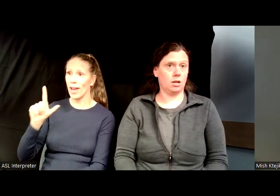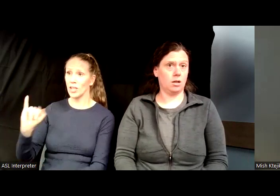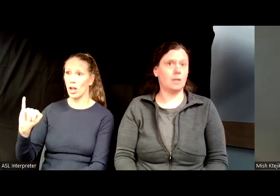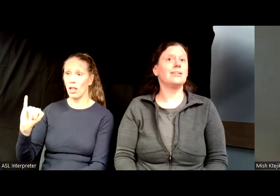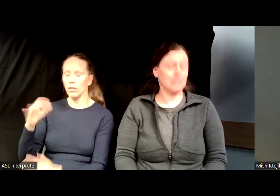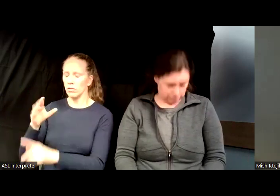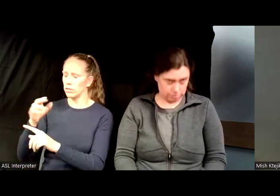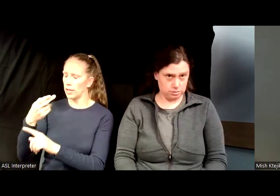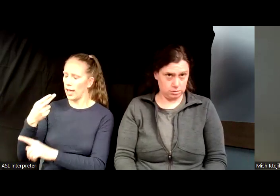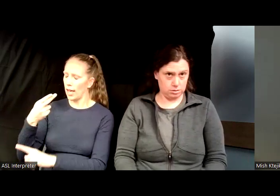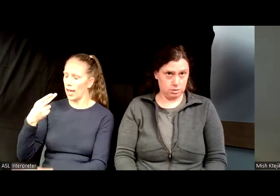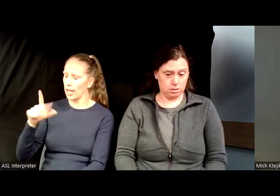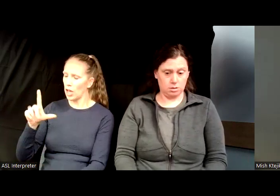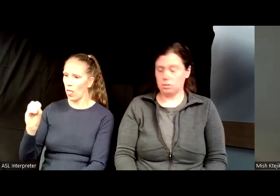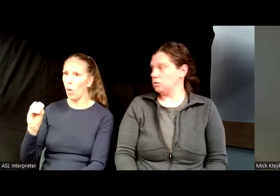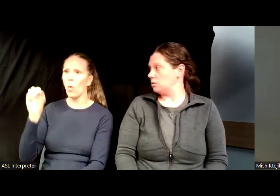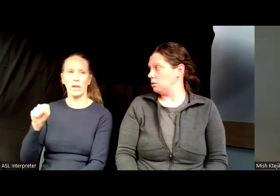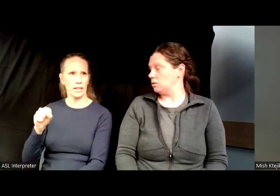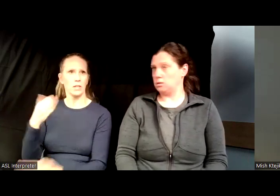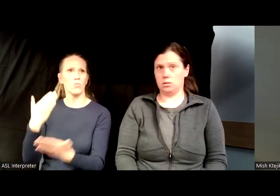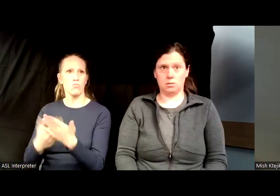Show proof to HLO. Yes.